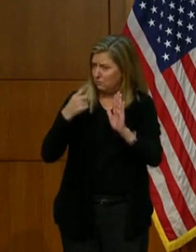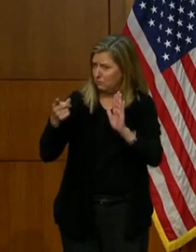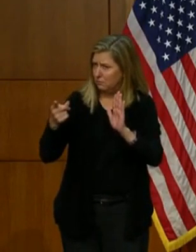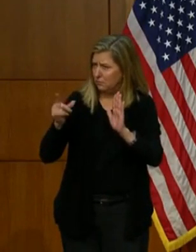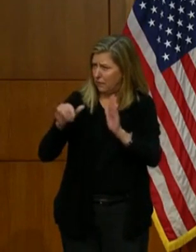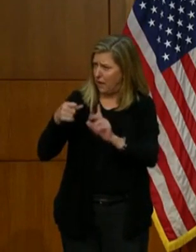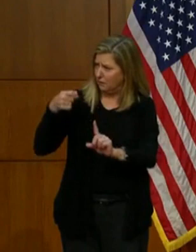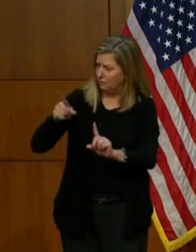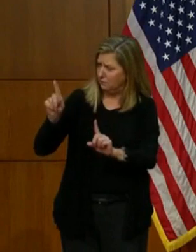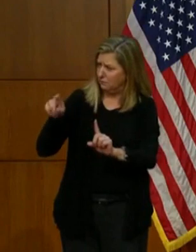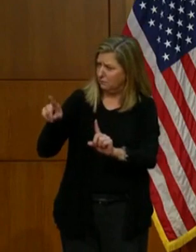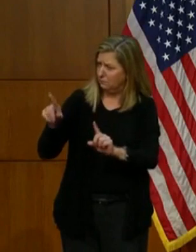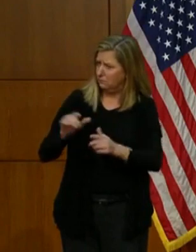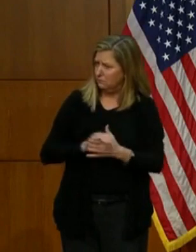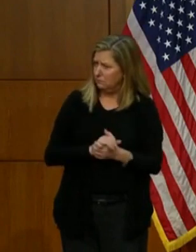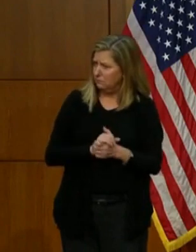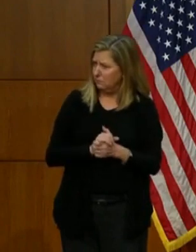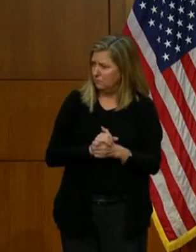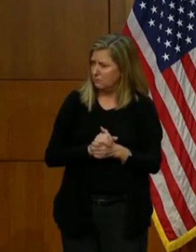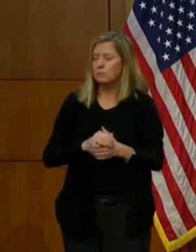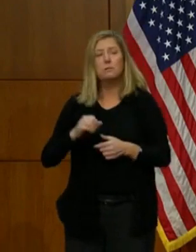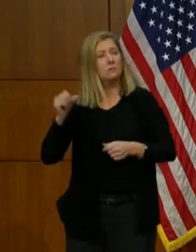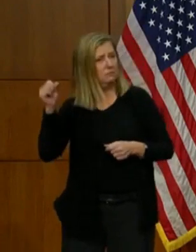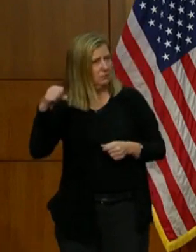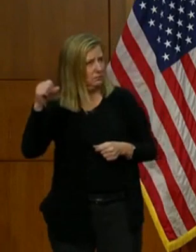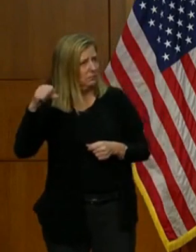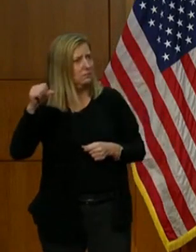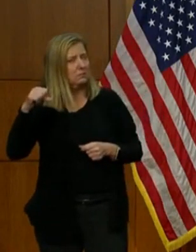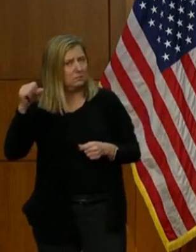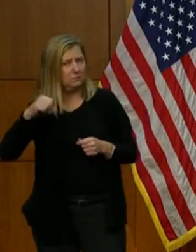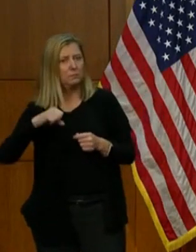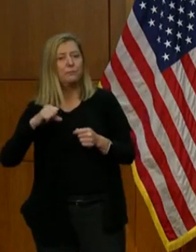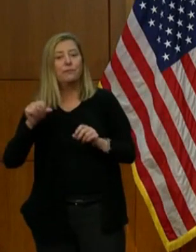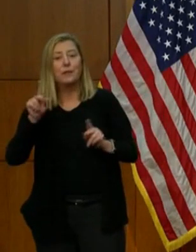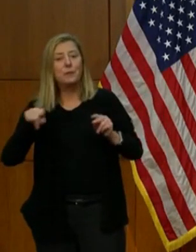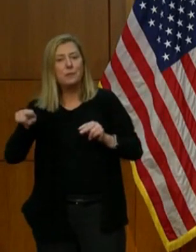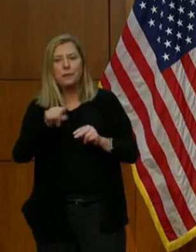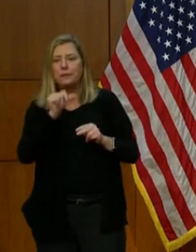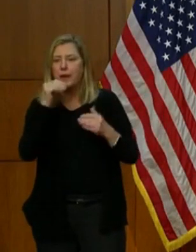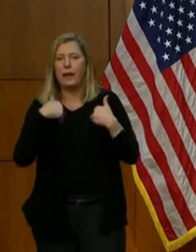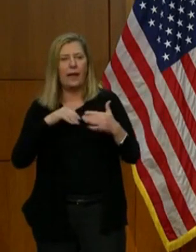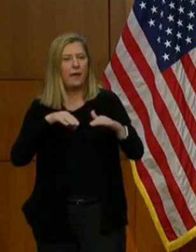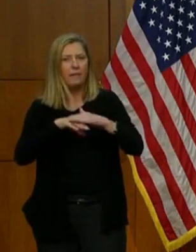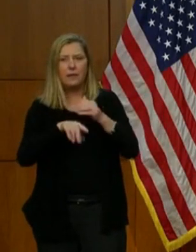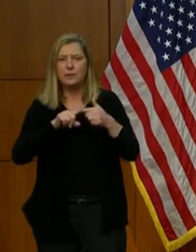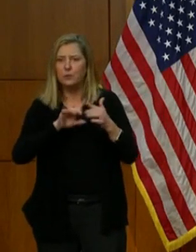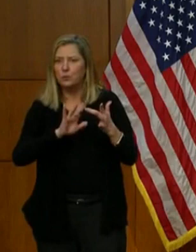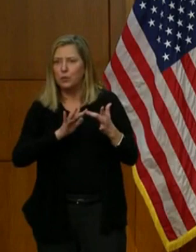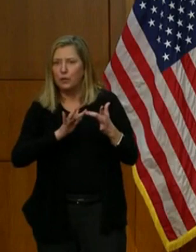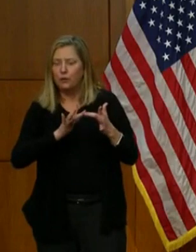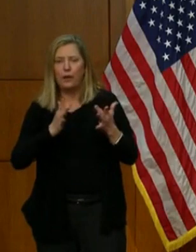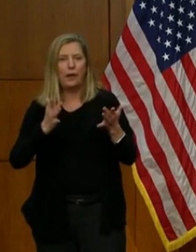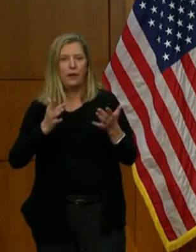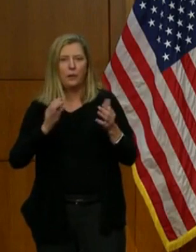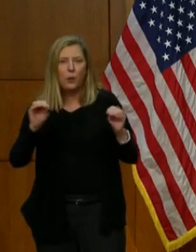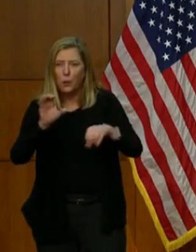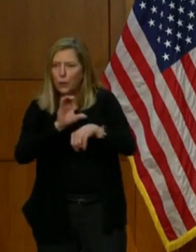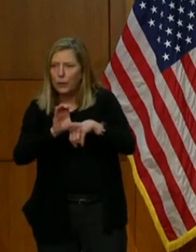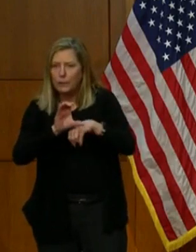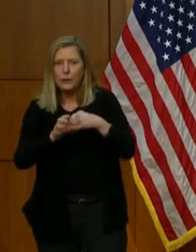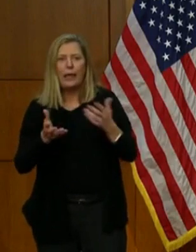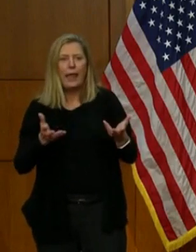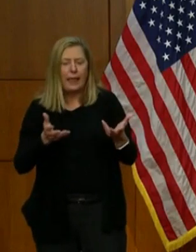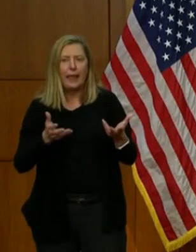the crux of your question? Yes, especially those without access to the internet or, computers,